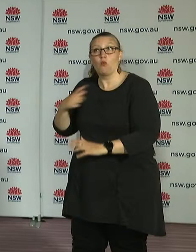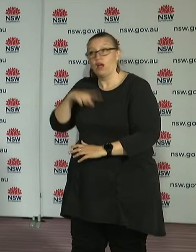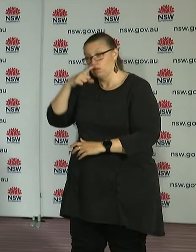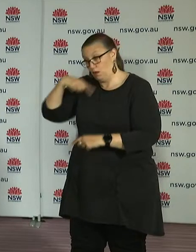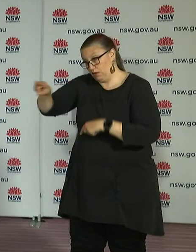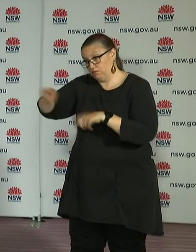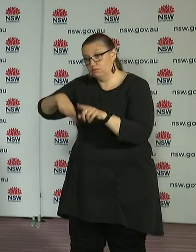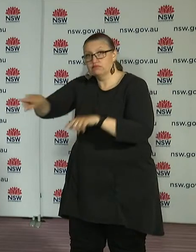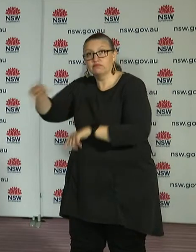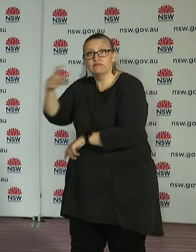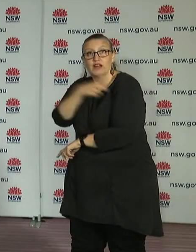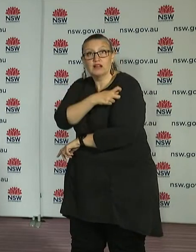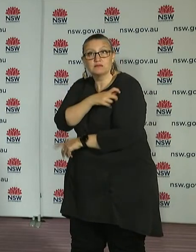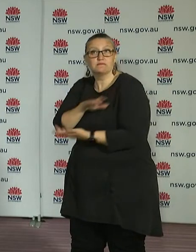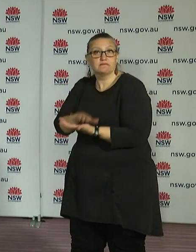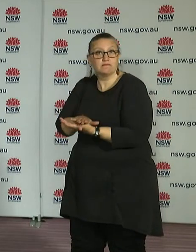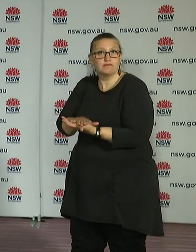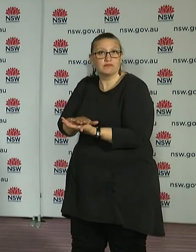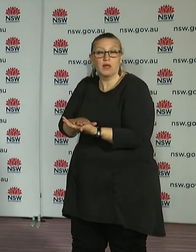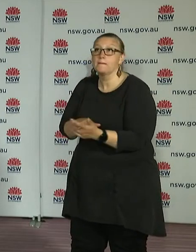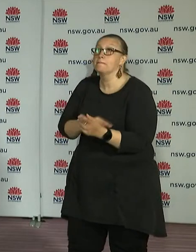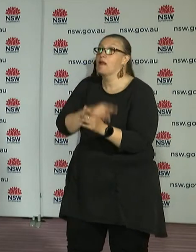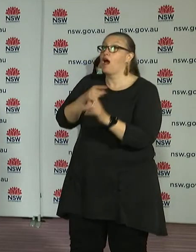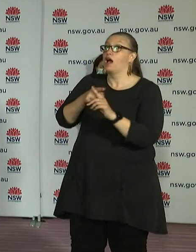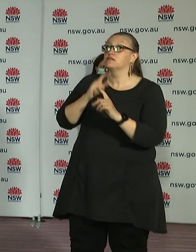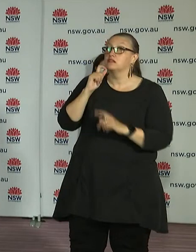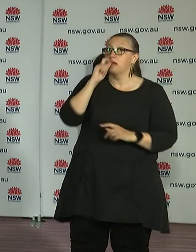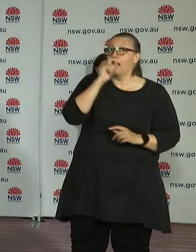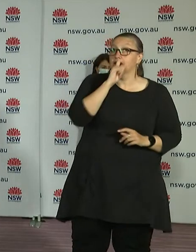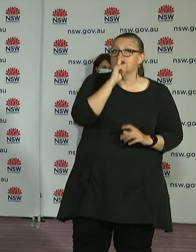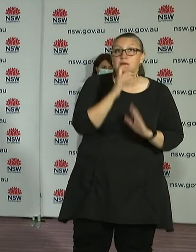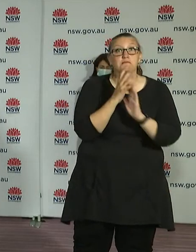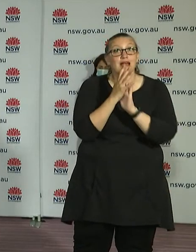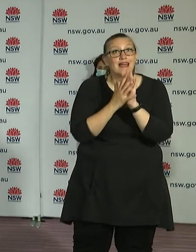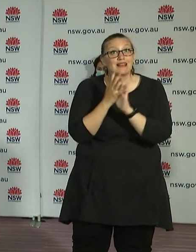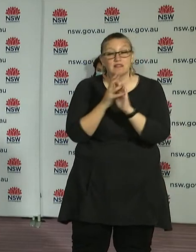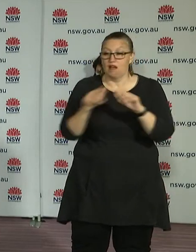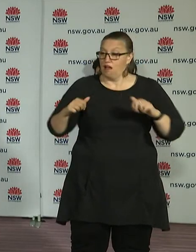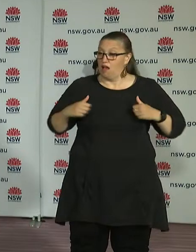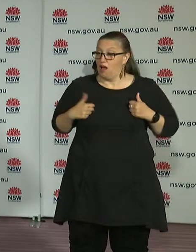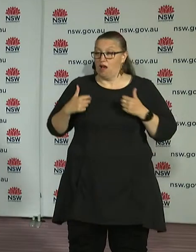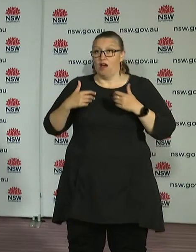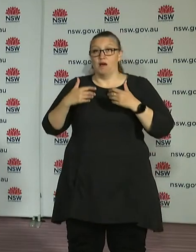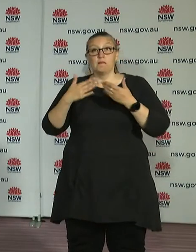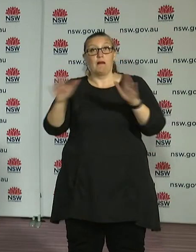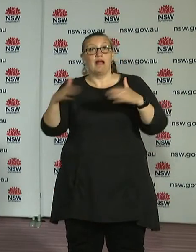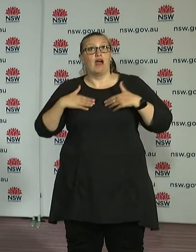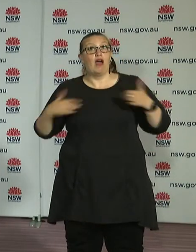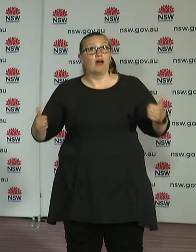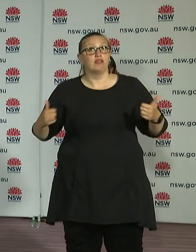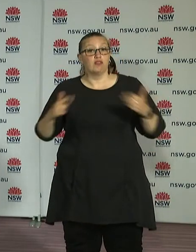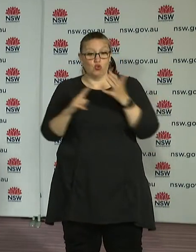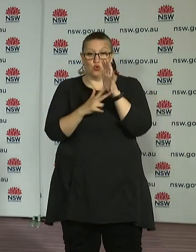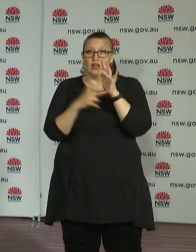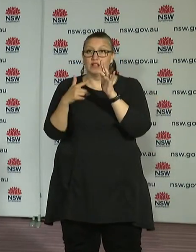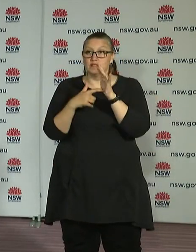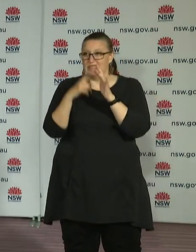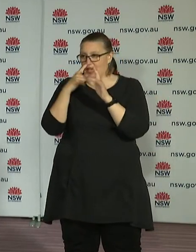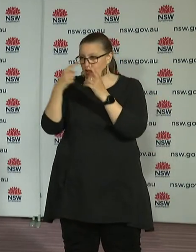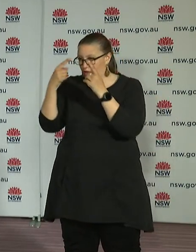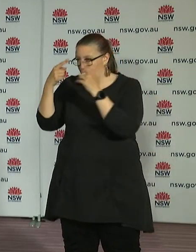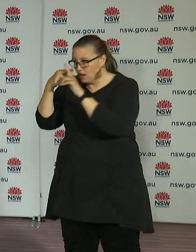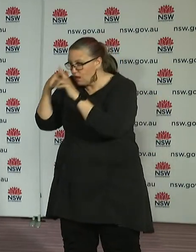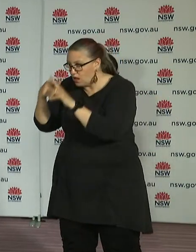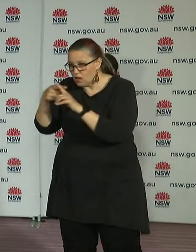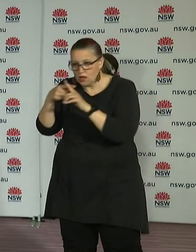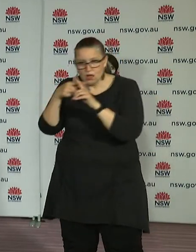and empowered our public health units to be able to determine where the challenges are. So as I read through these cases,